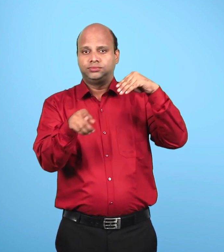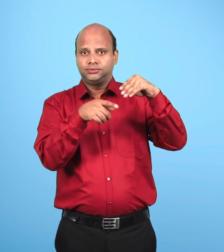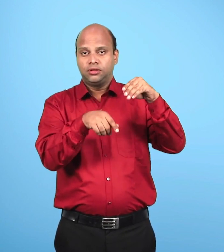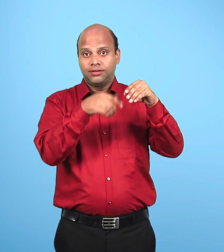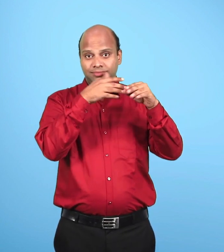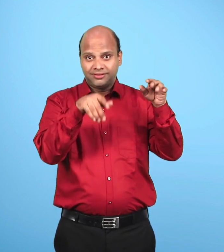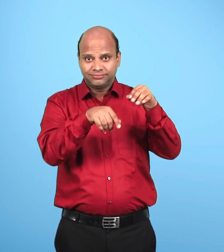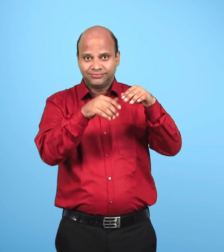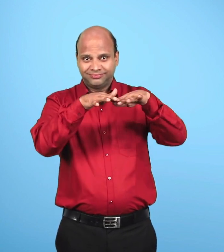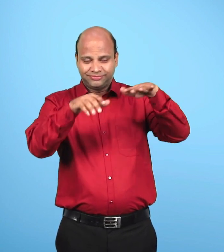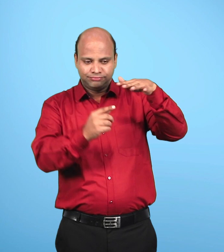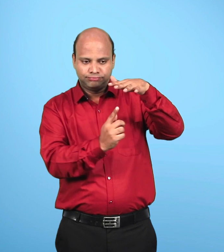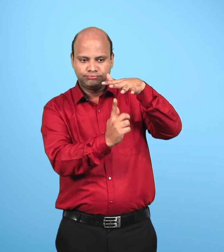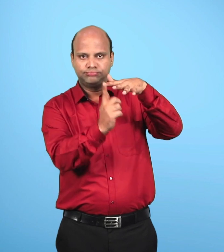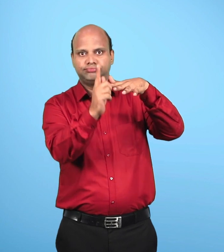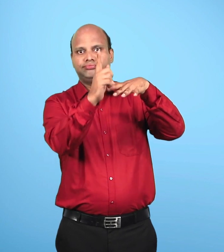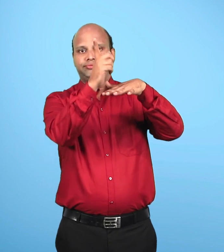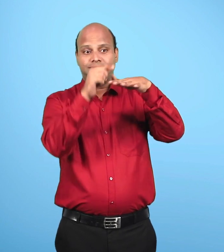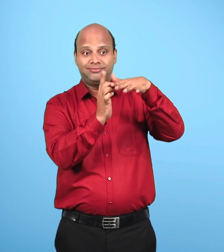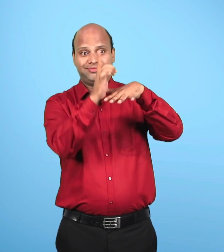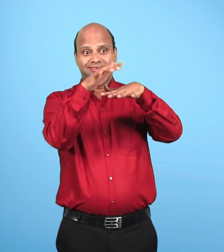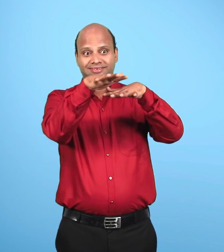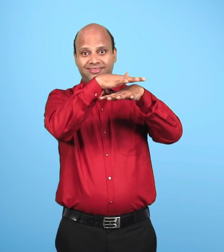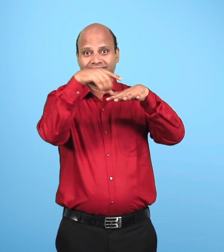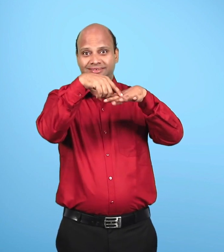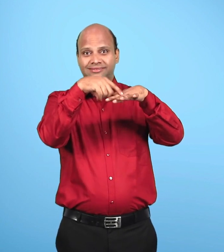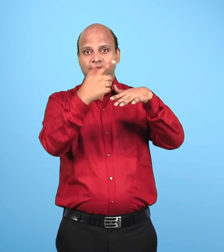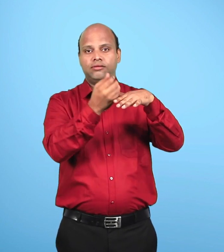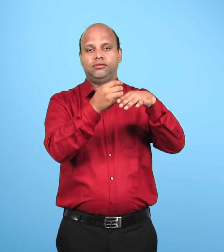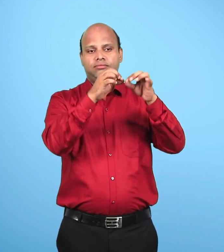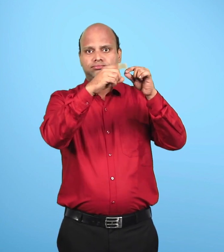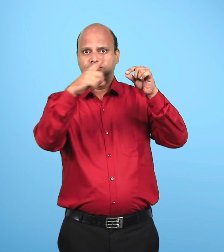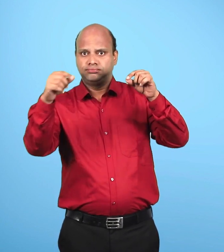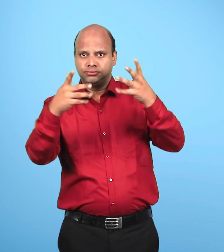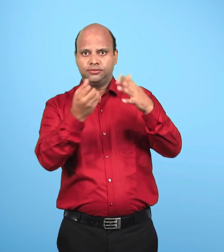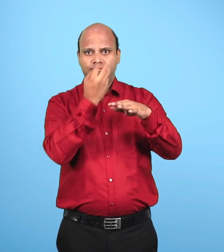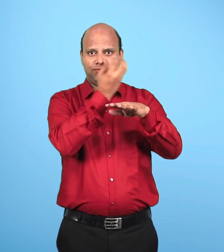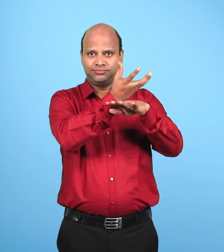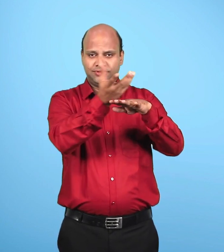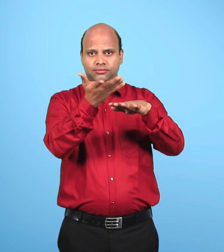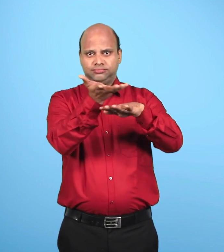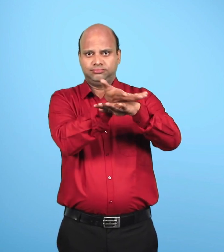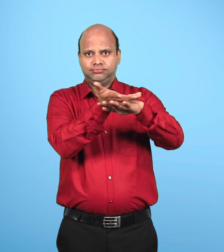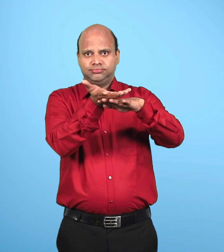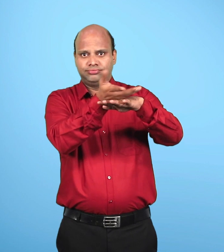water, while the leaves and flowers float on the surface of water.